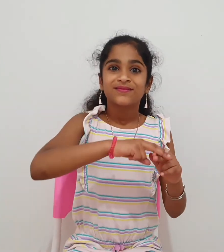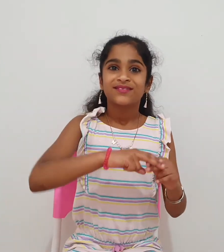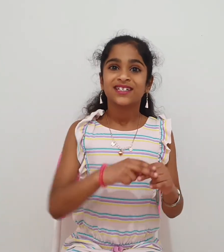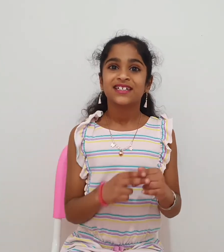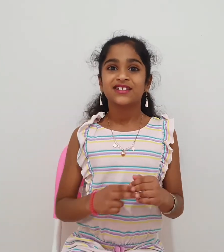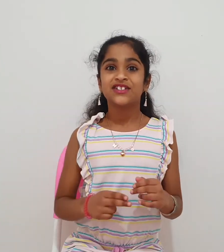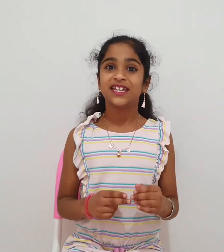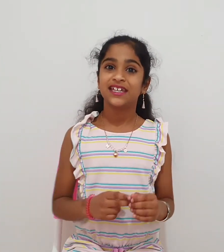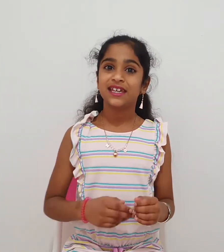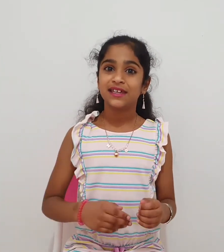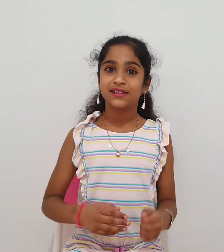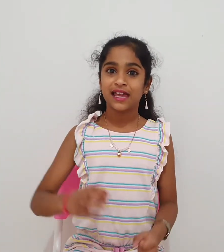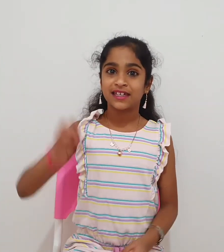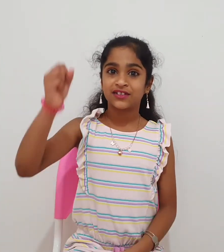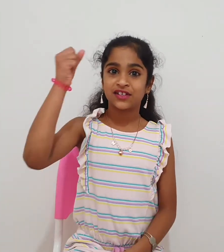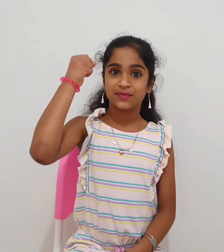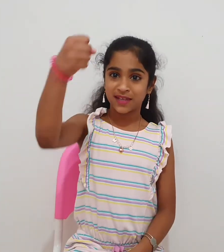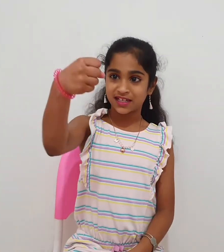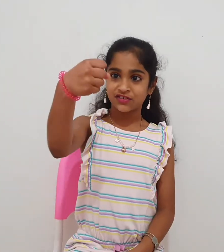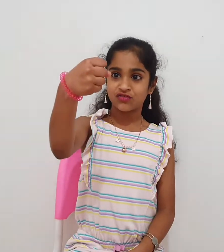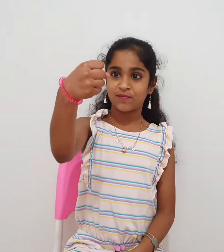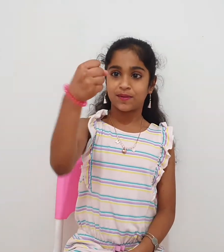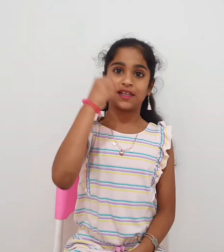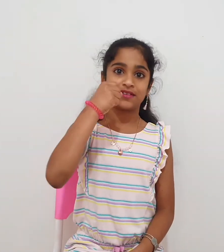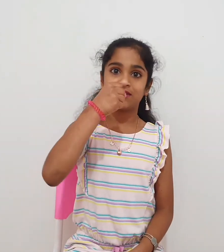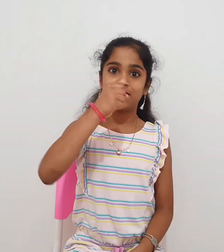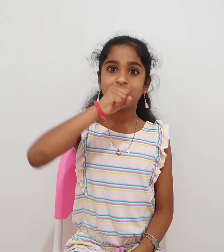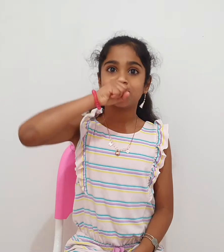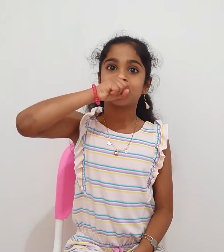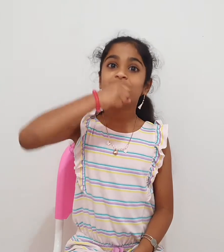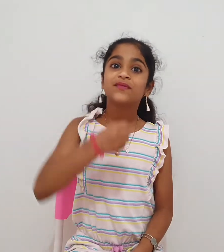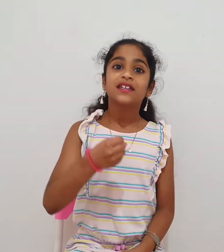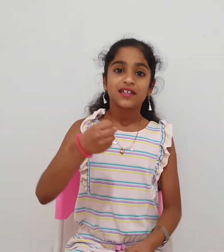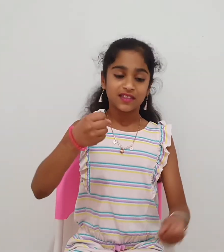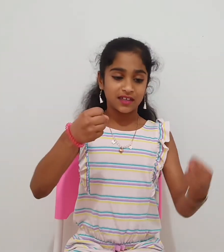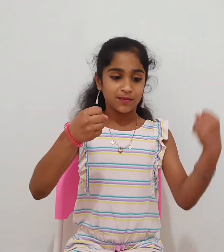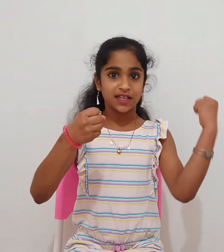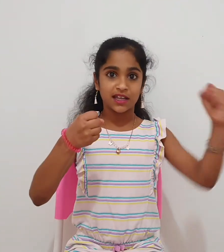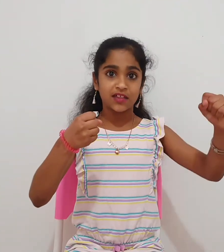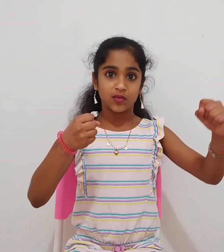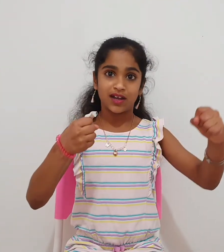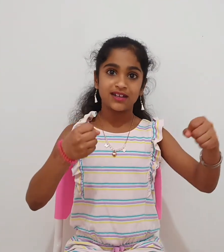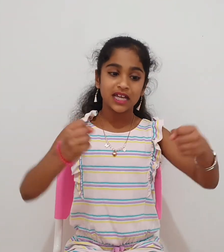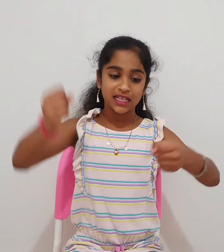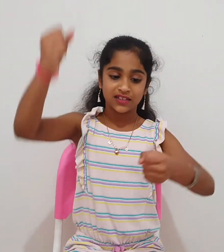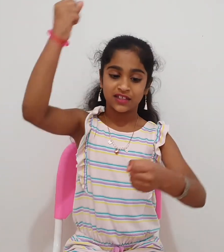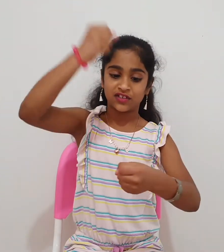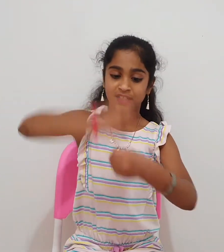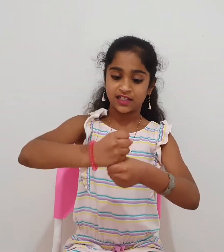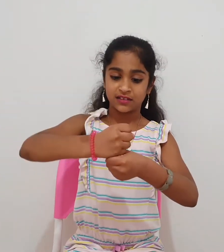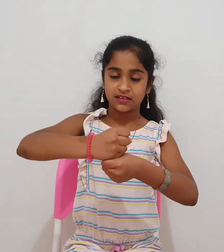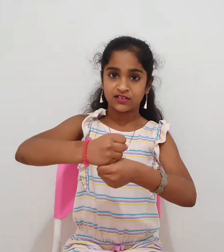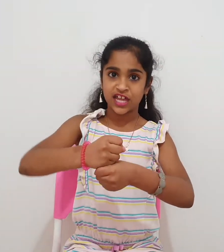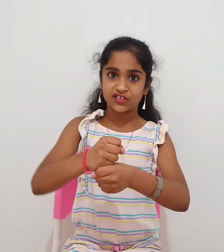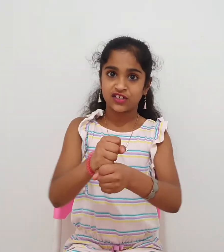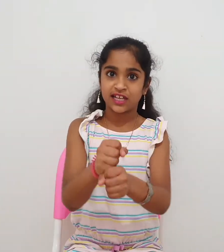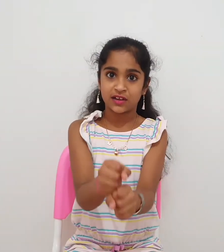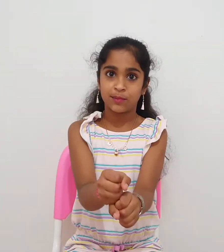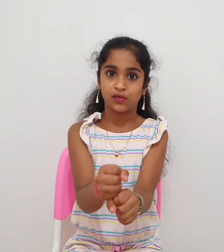this G is like just make a trumpet like this then make another one then just attach it like a bow